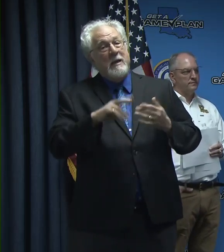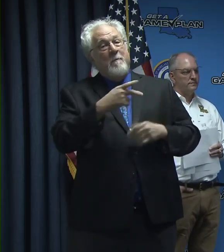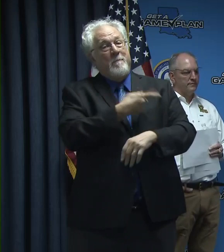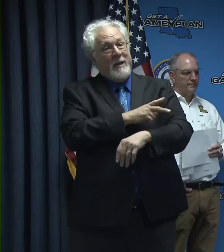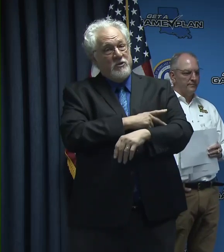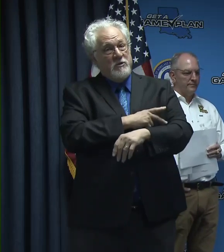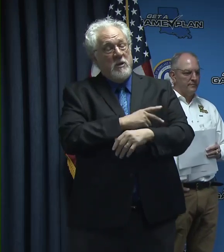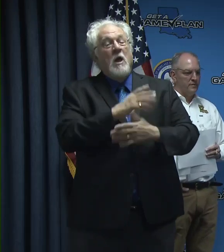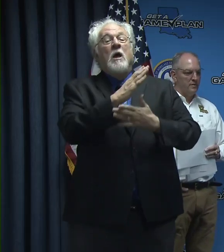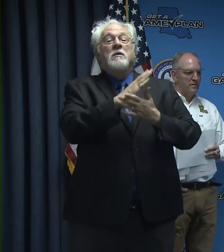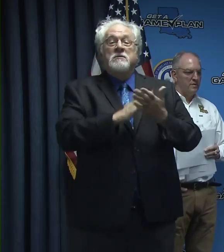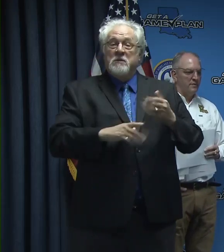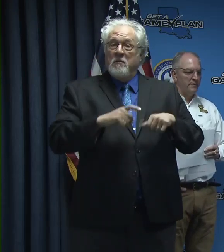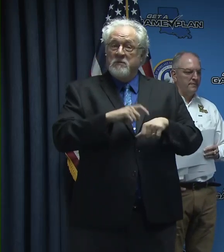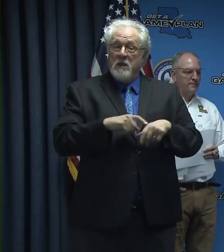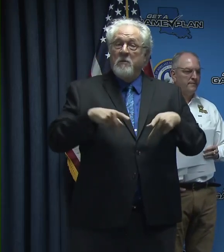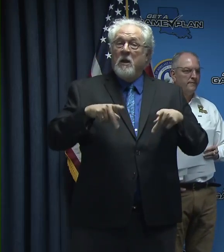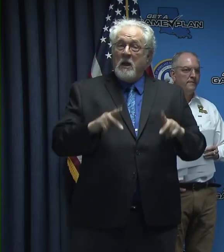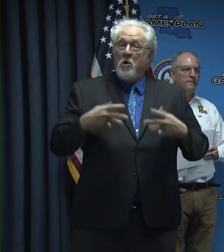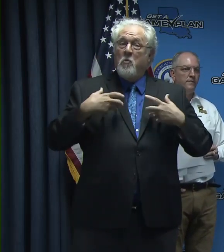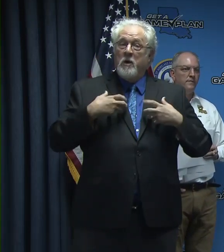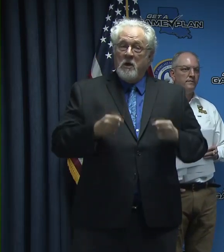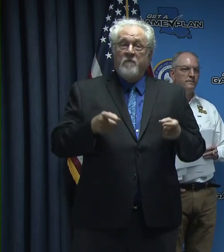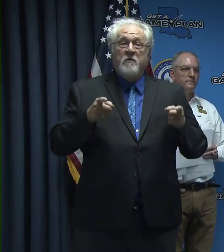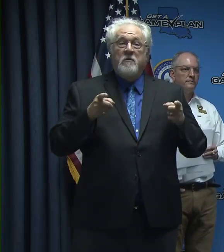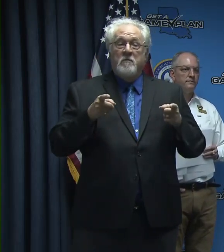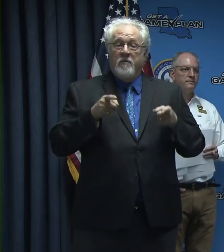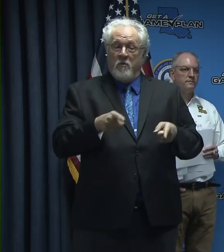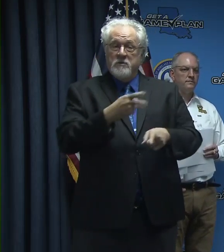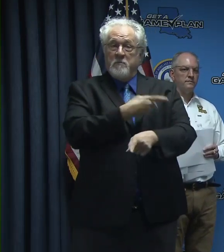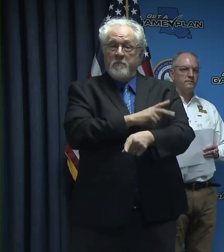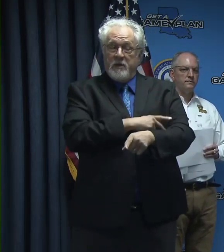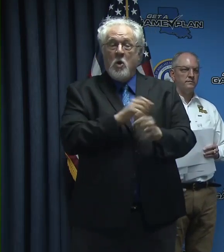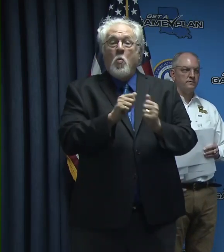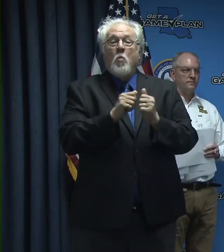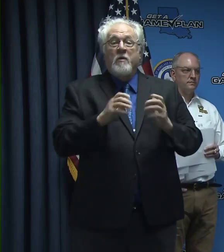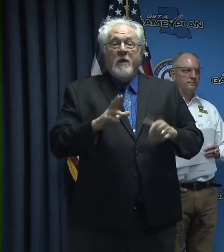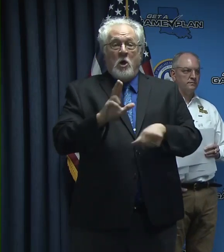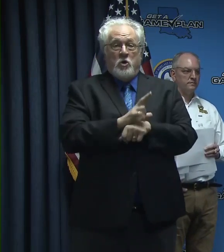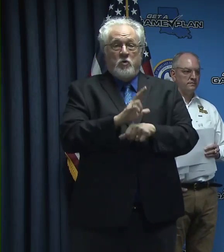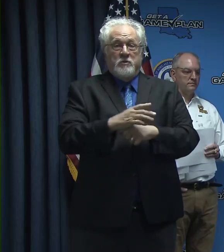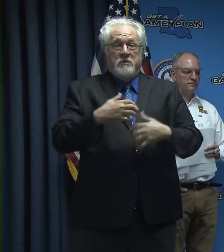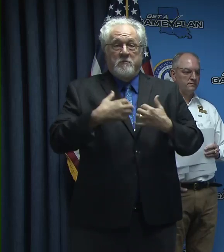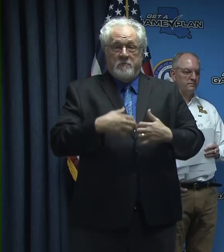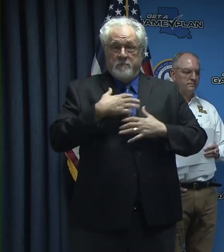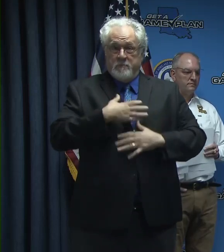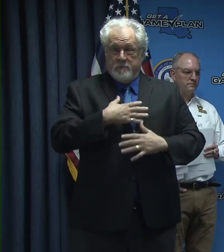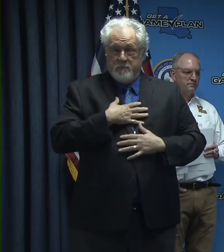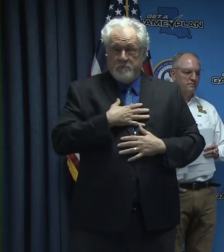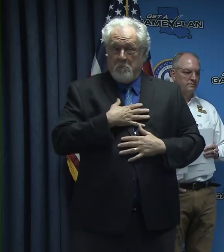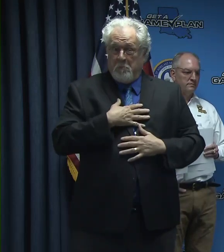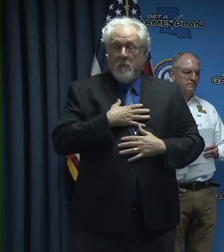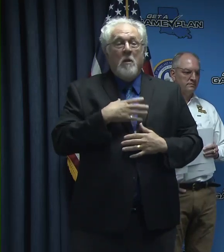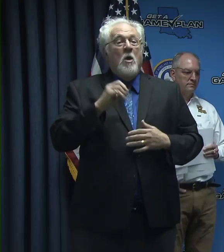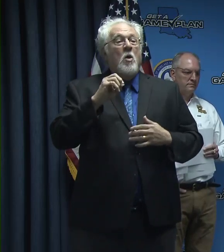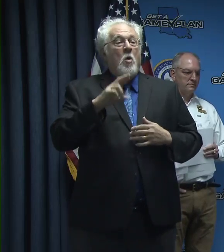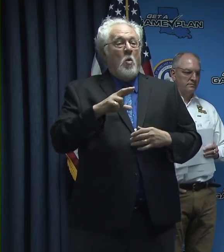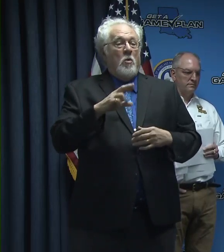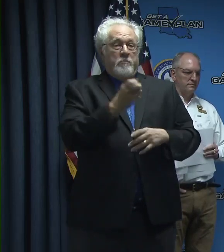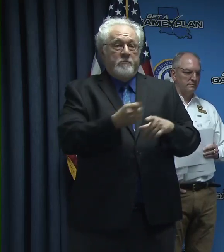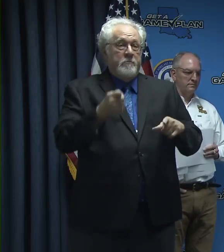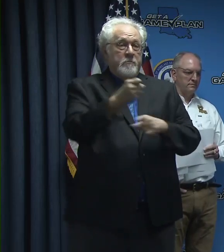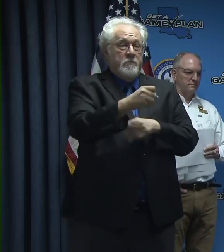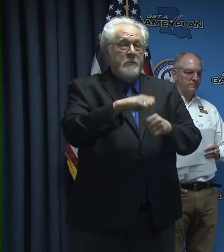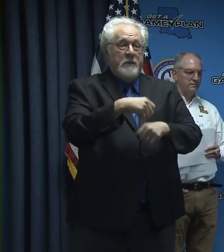in some cases allowing the recovery of these patients without the use of a ventilator or